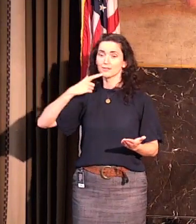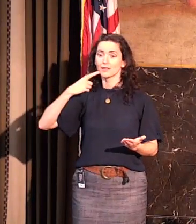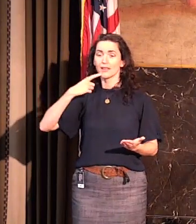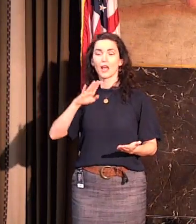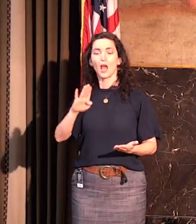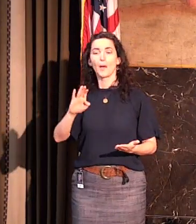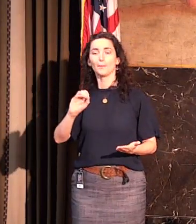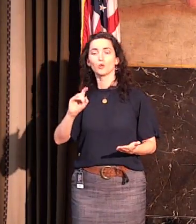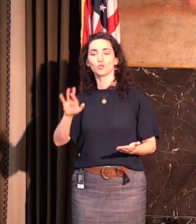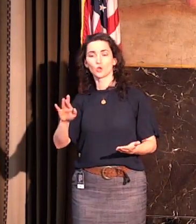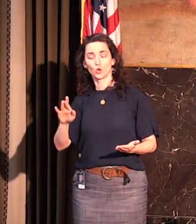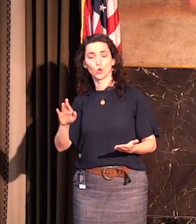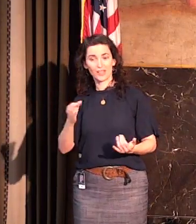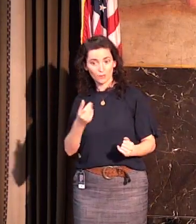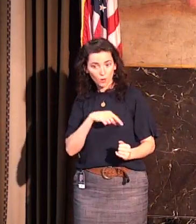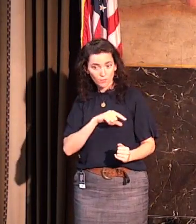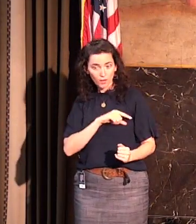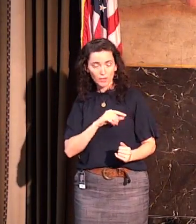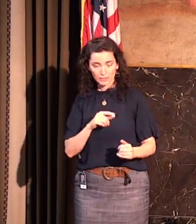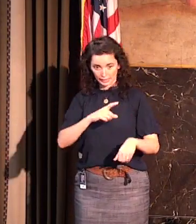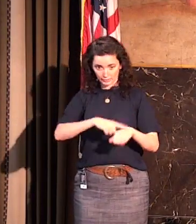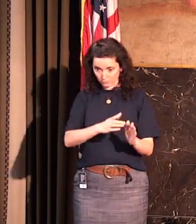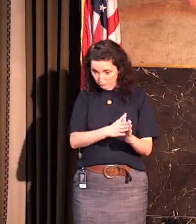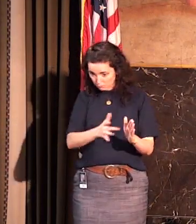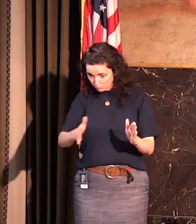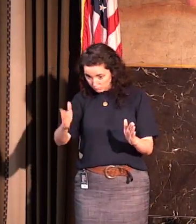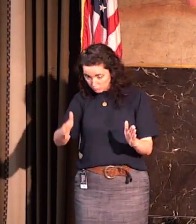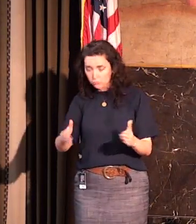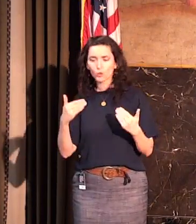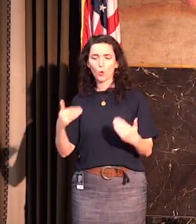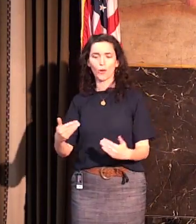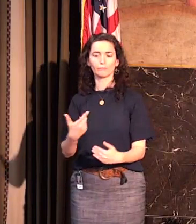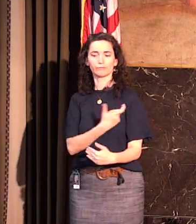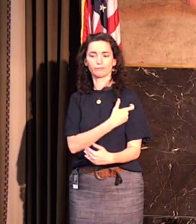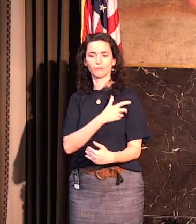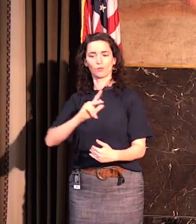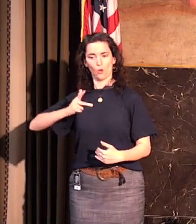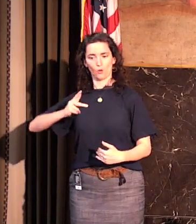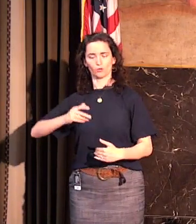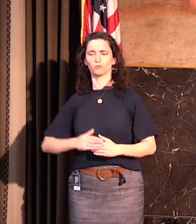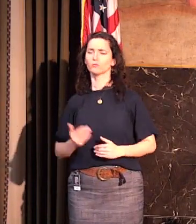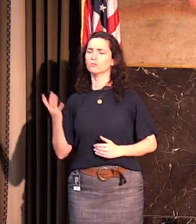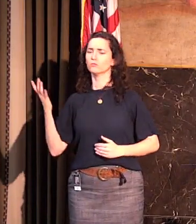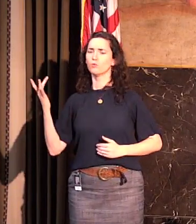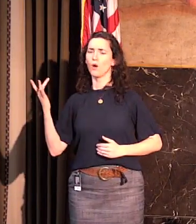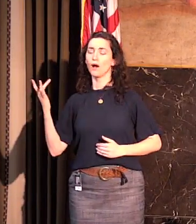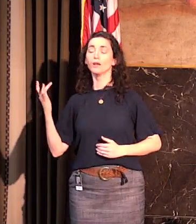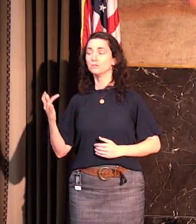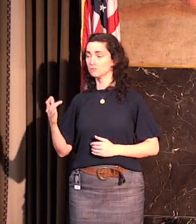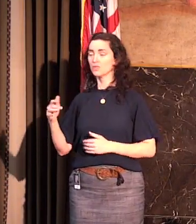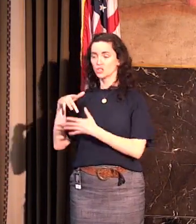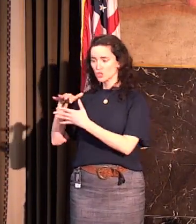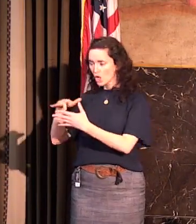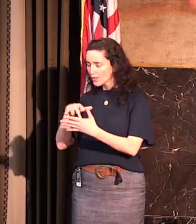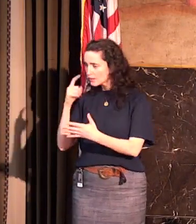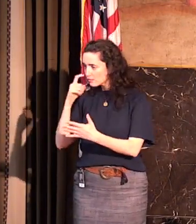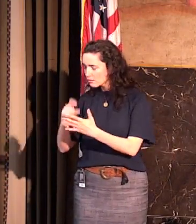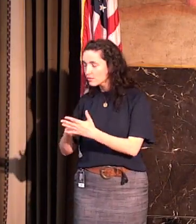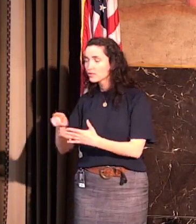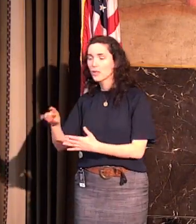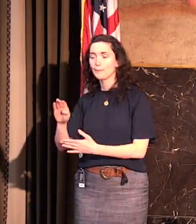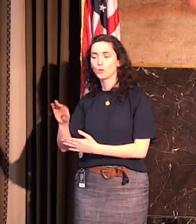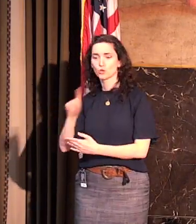get boosted if eligible. There are two reasons for this. Number one, booster doses have shown to be safe. And